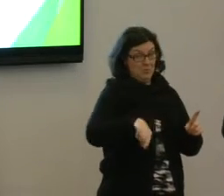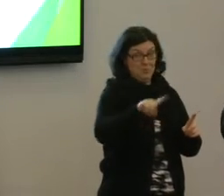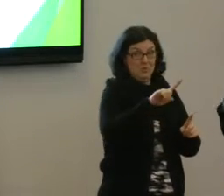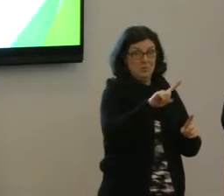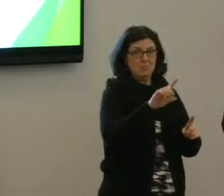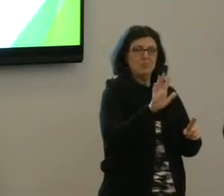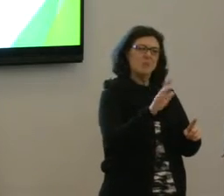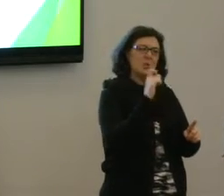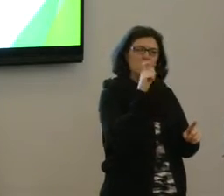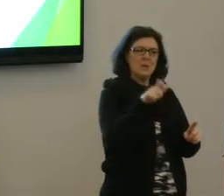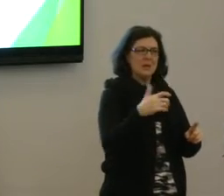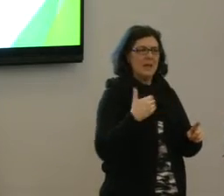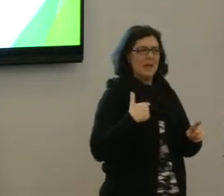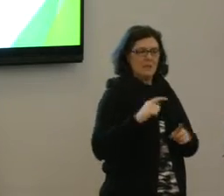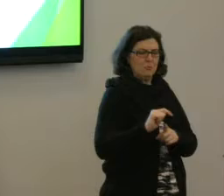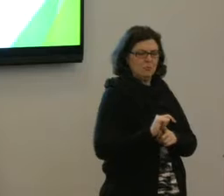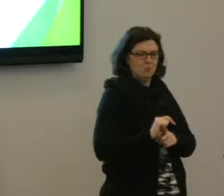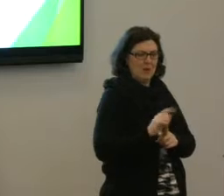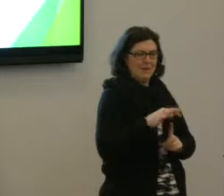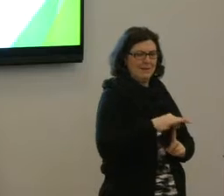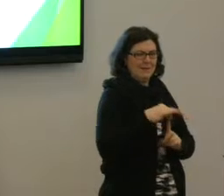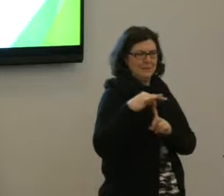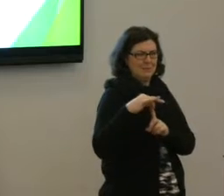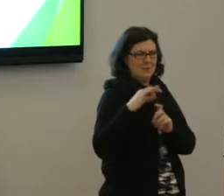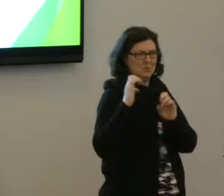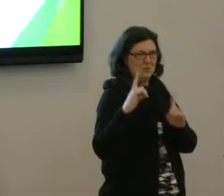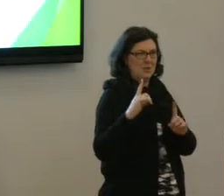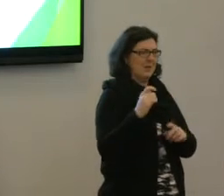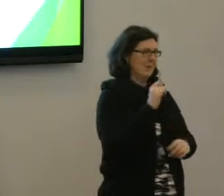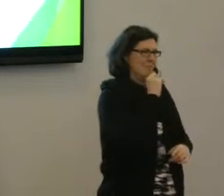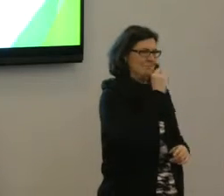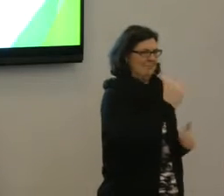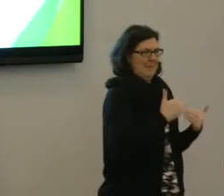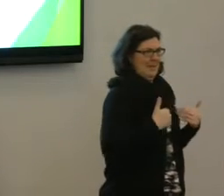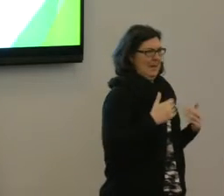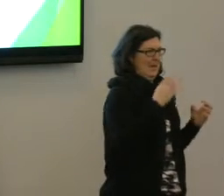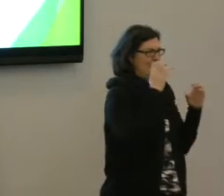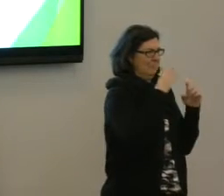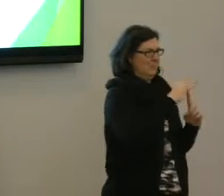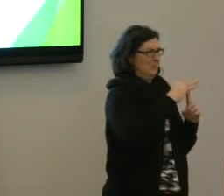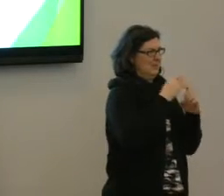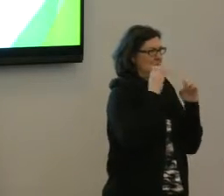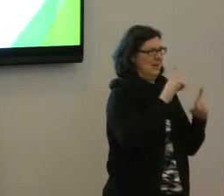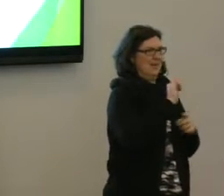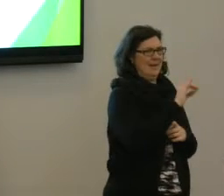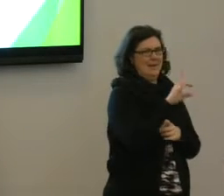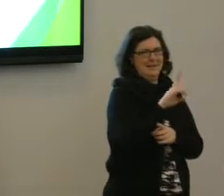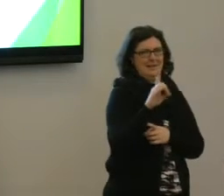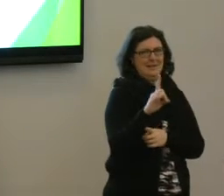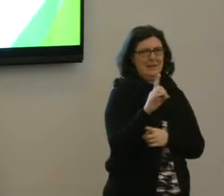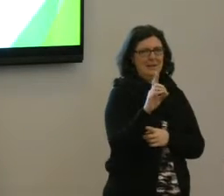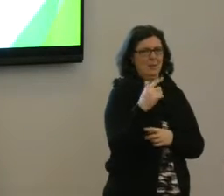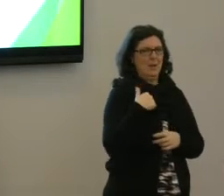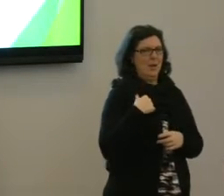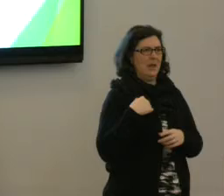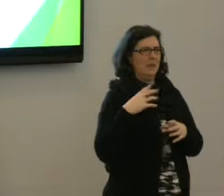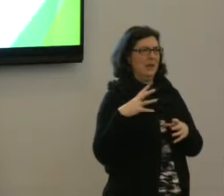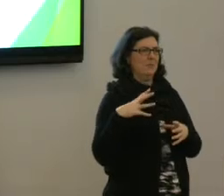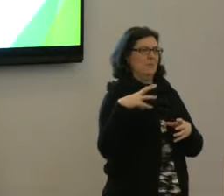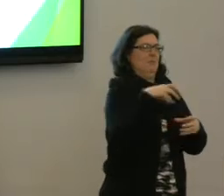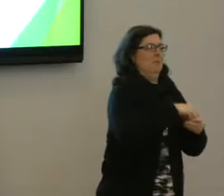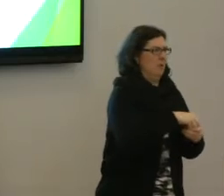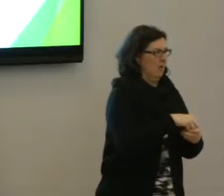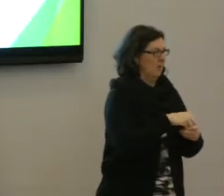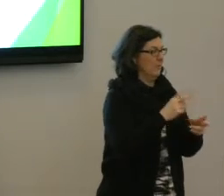say, no, you don't have to have training in special. I didn't have any training in special ed or IDD when I got thrown into this by a